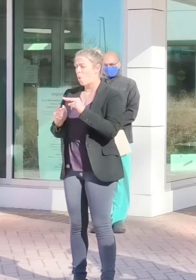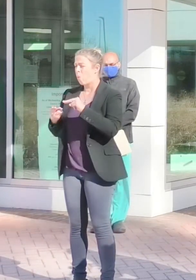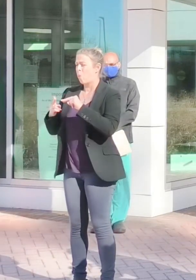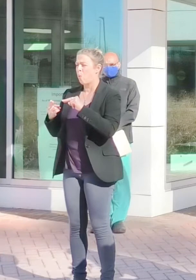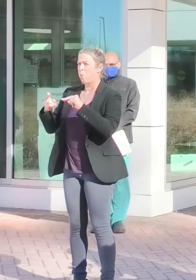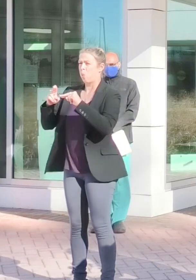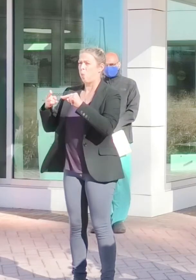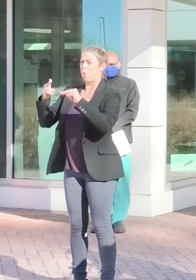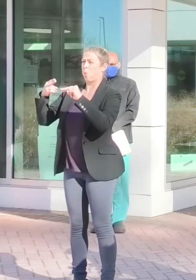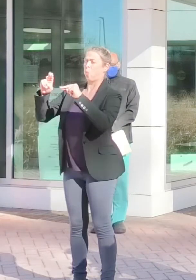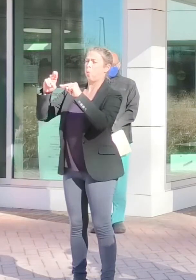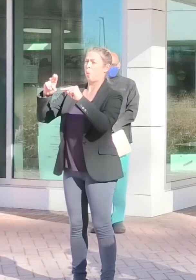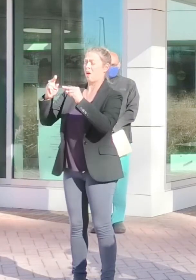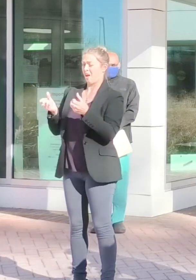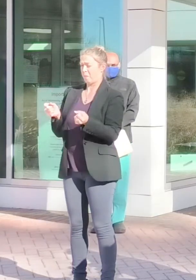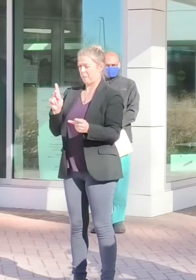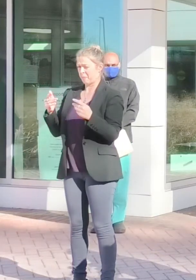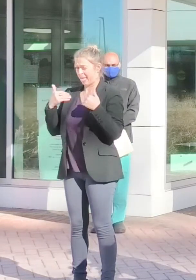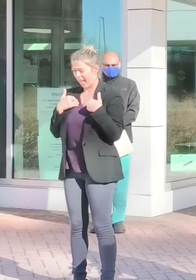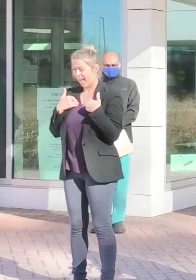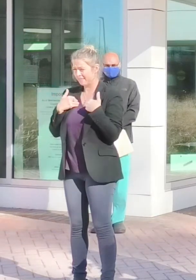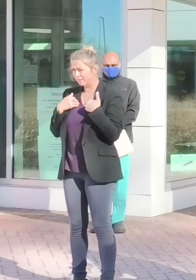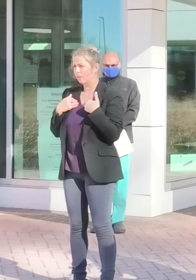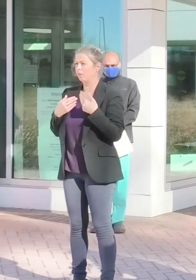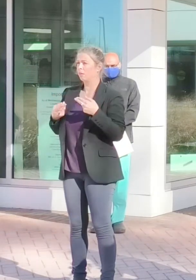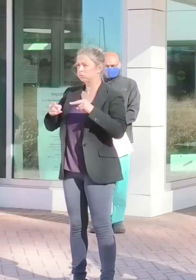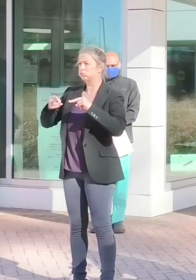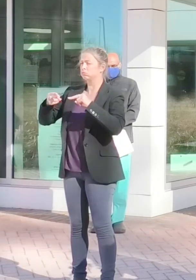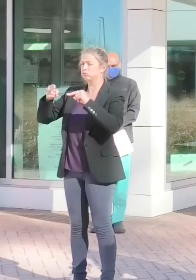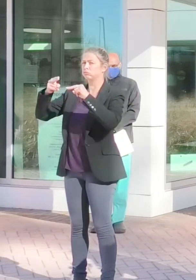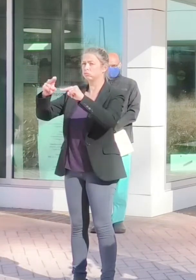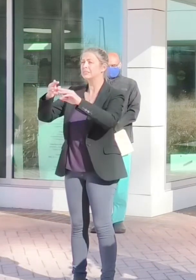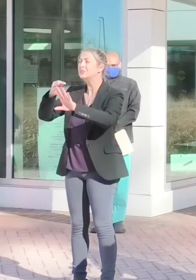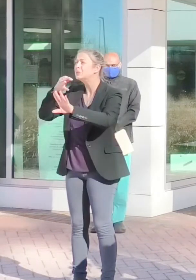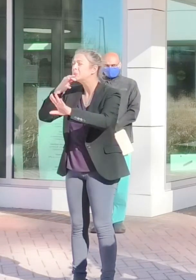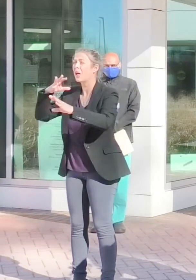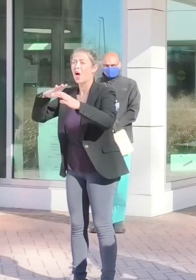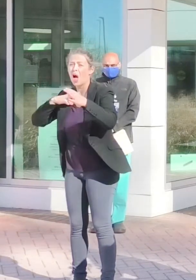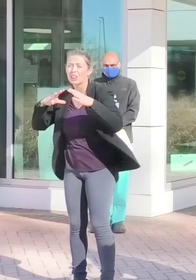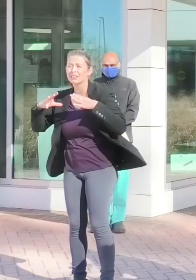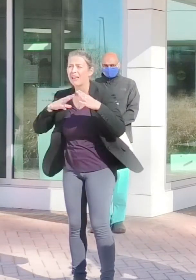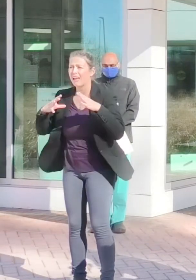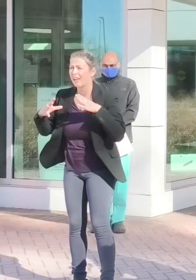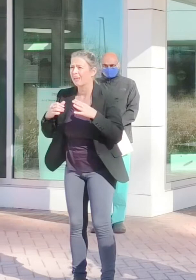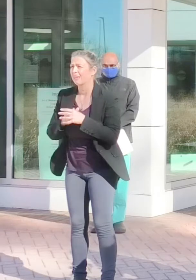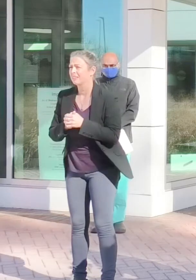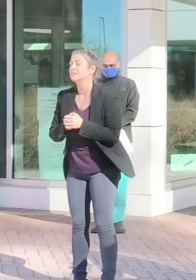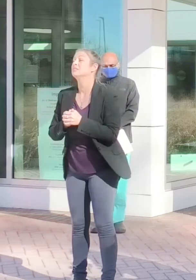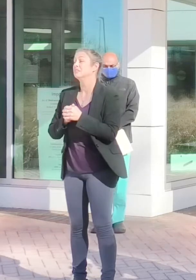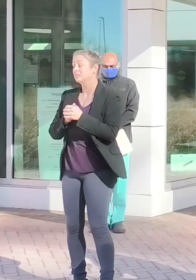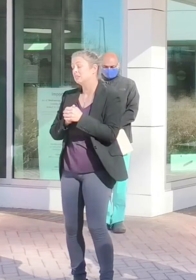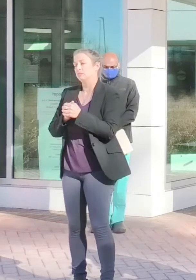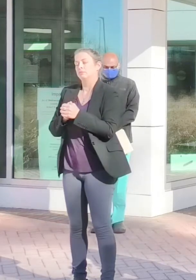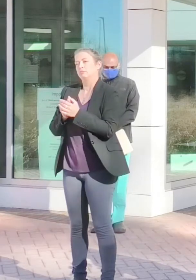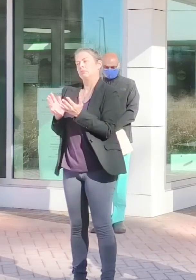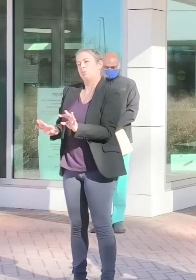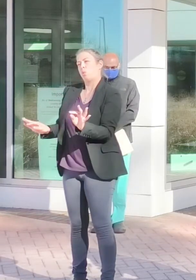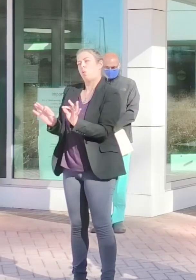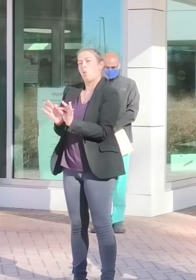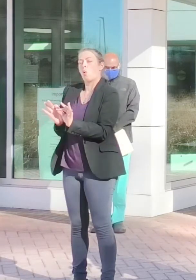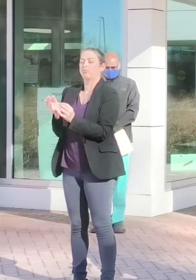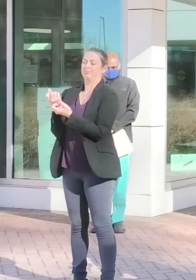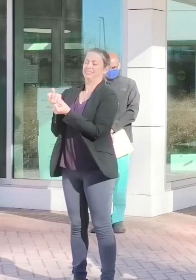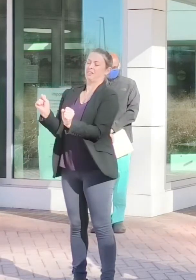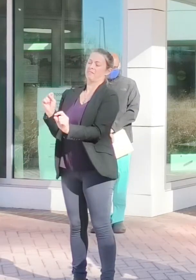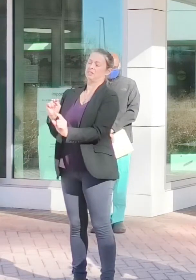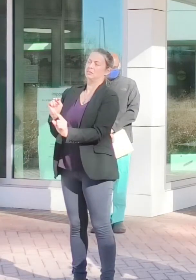with positivity rates, and we are heading into the holidays, we realize we must be safe. I know it